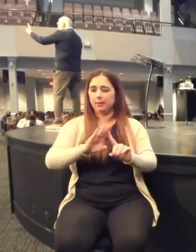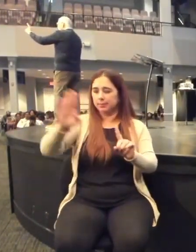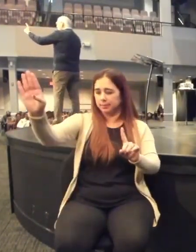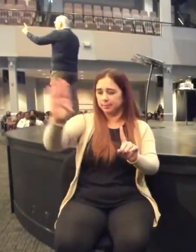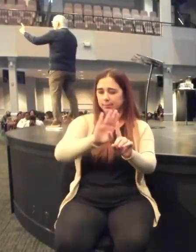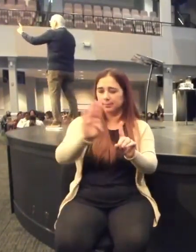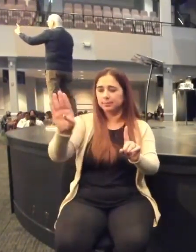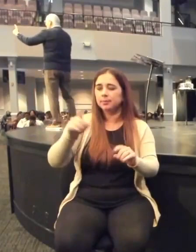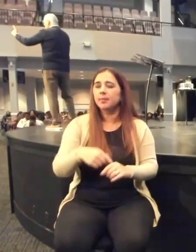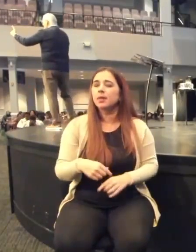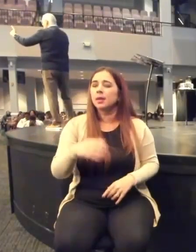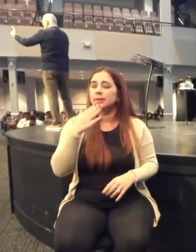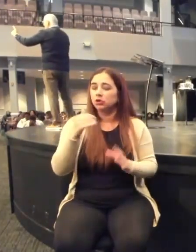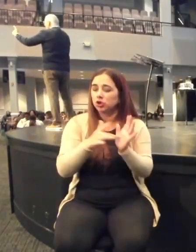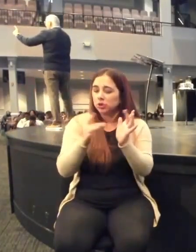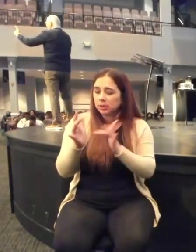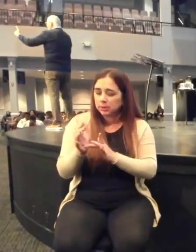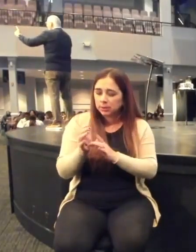Jesus,